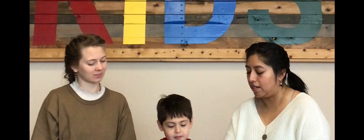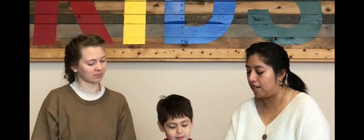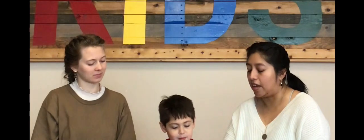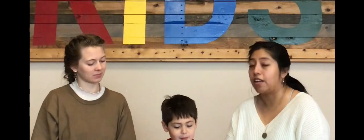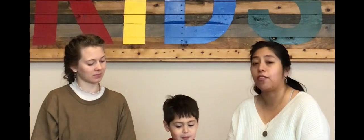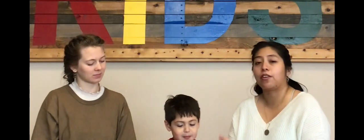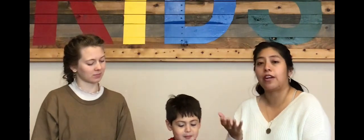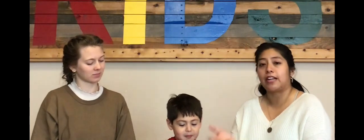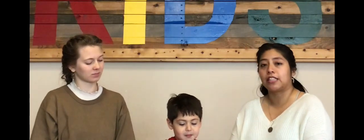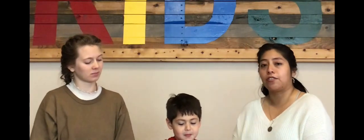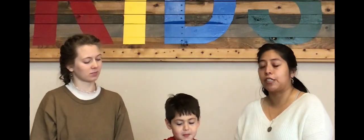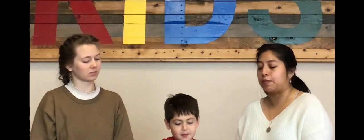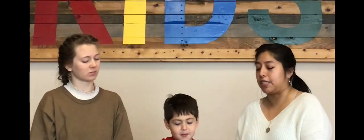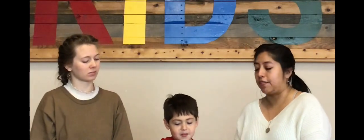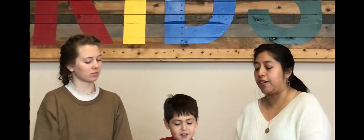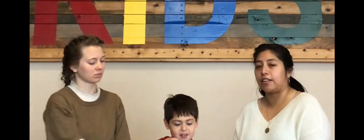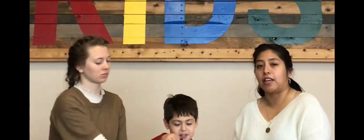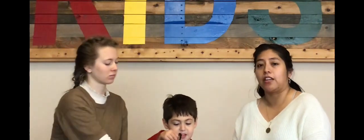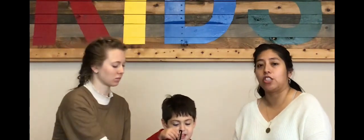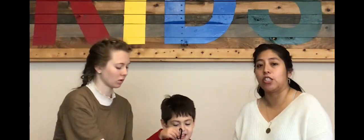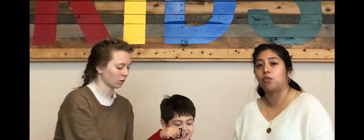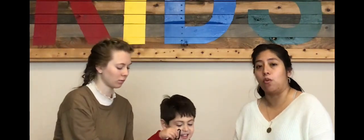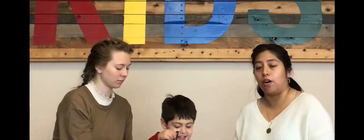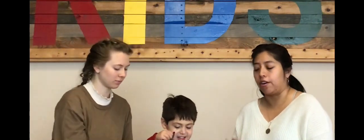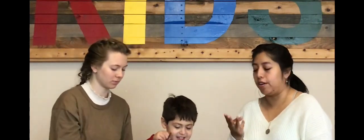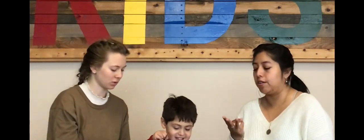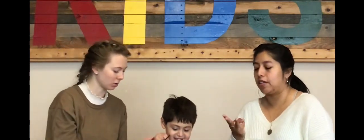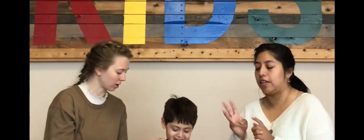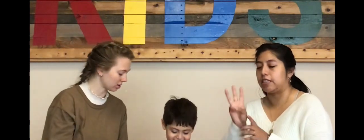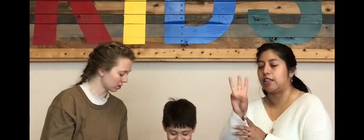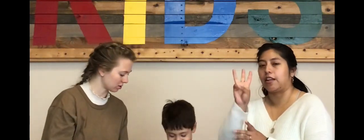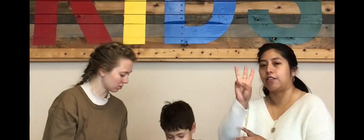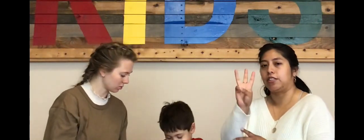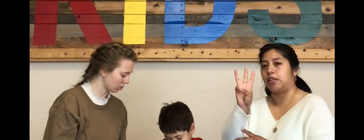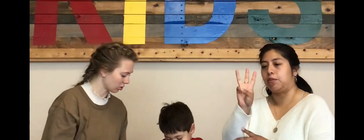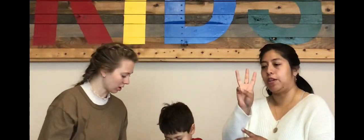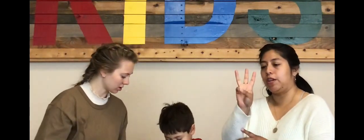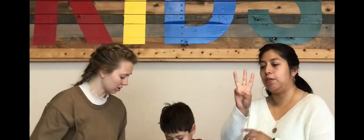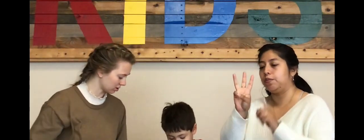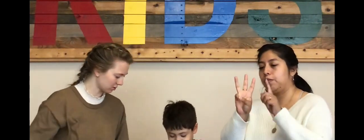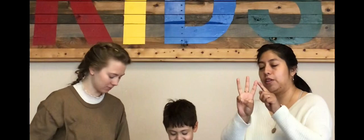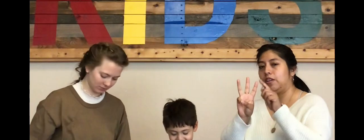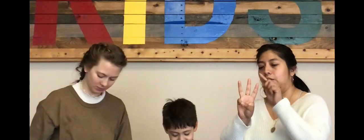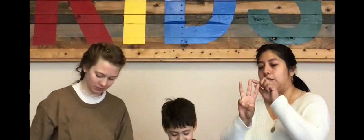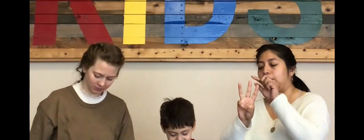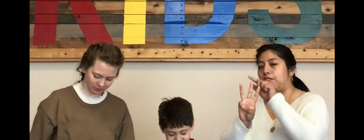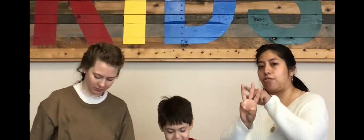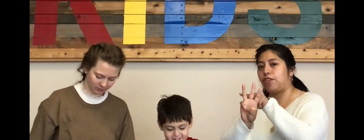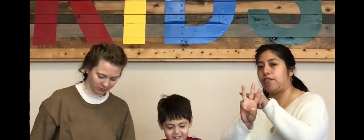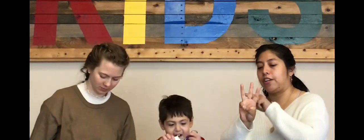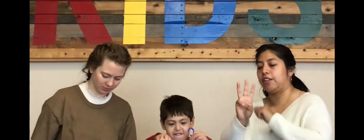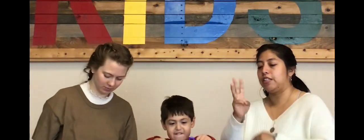Drink. And if you're asking for specifically just water, it's the letter W with our three fingers